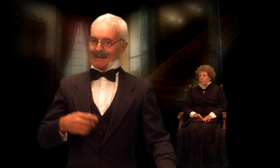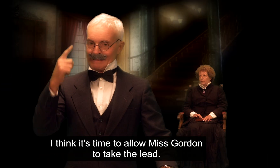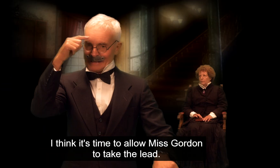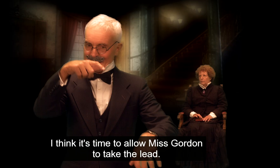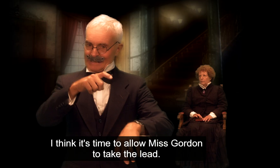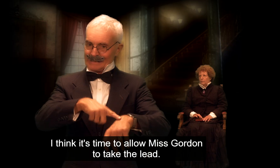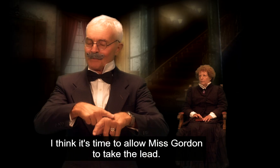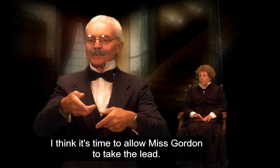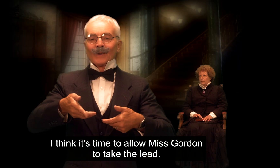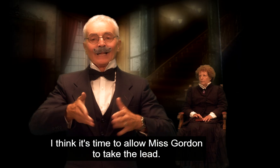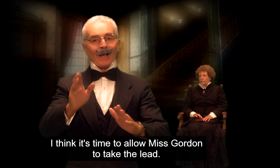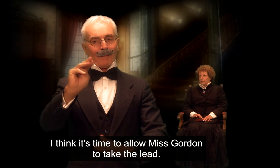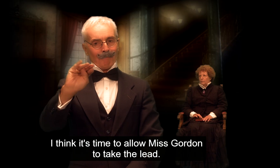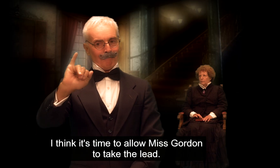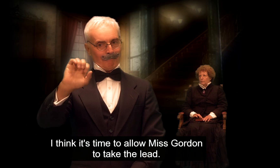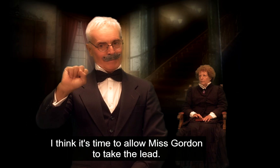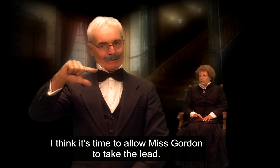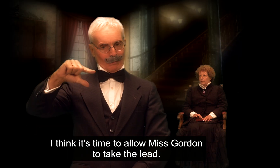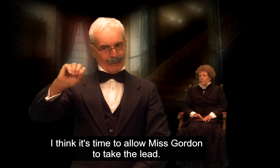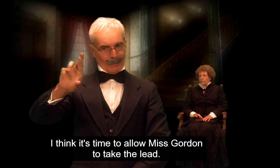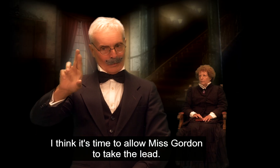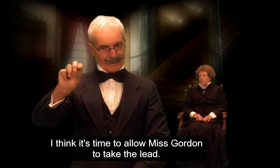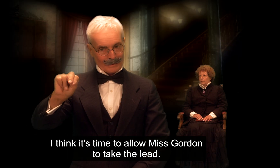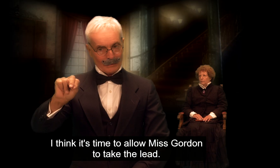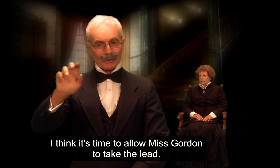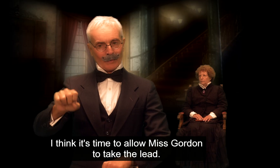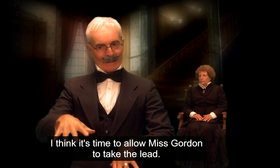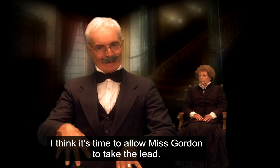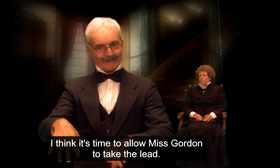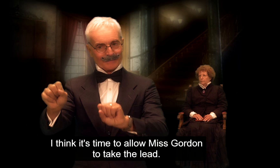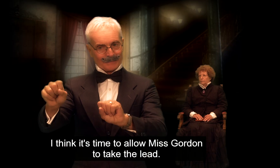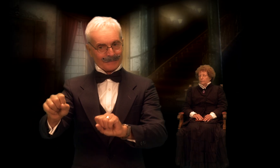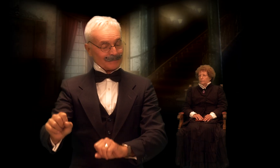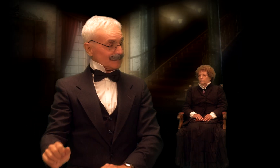I think it's time to allow Miss Gordon to take the lead.